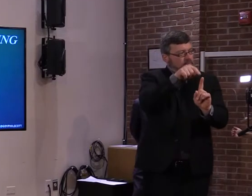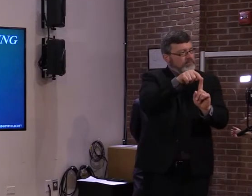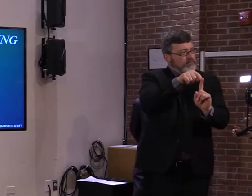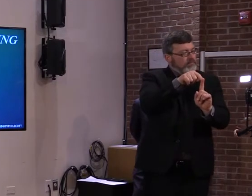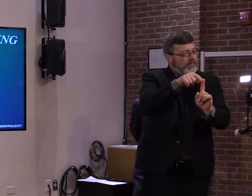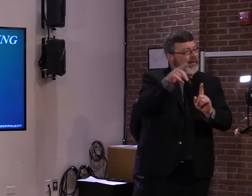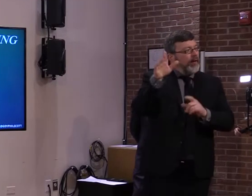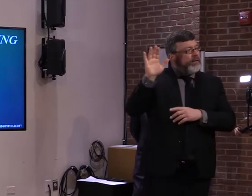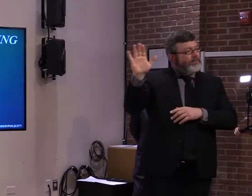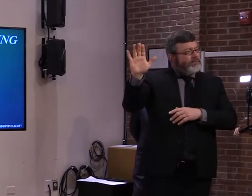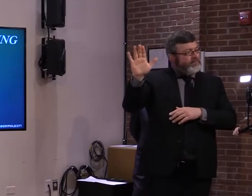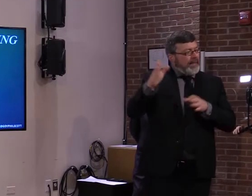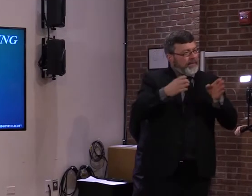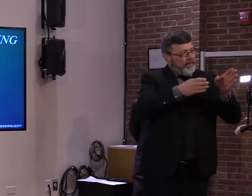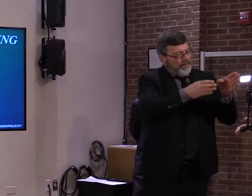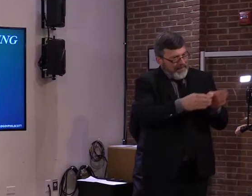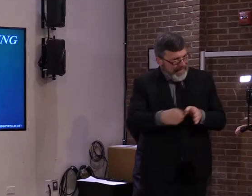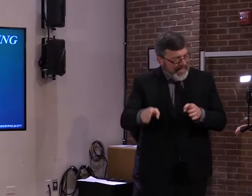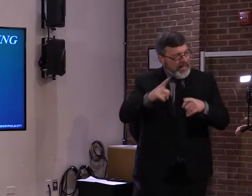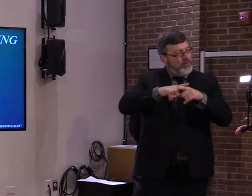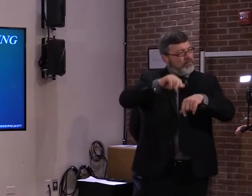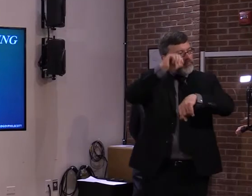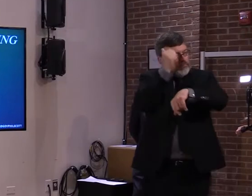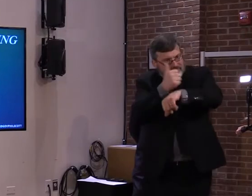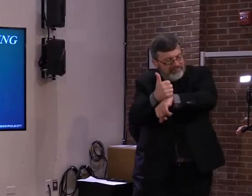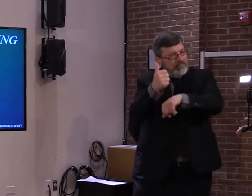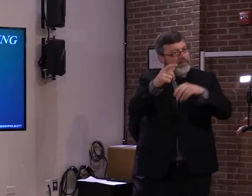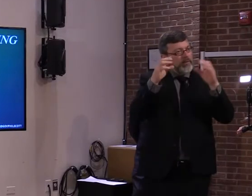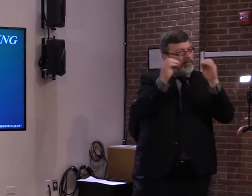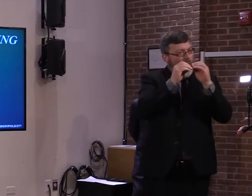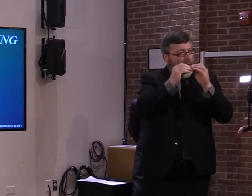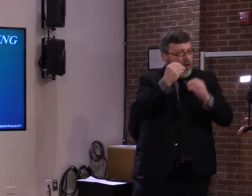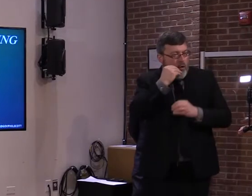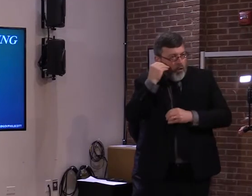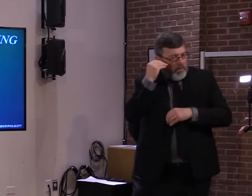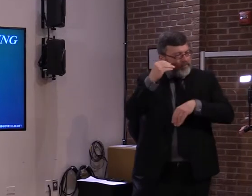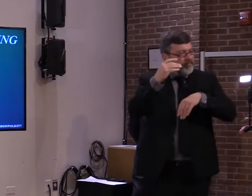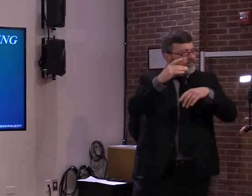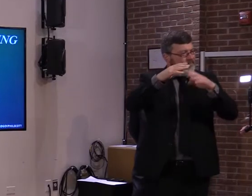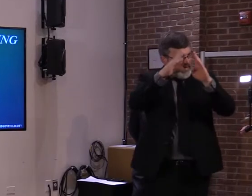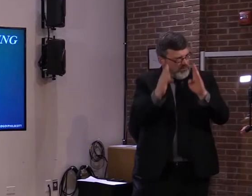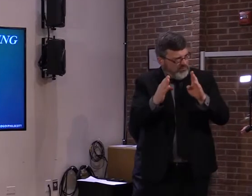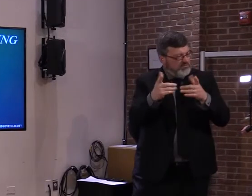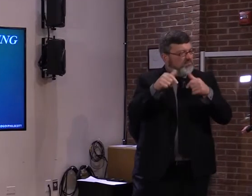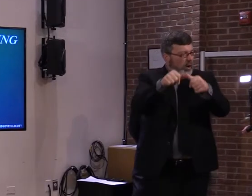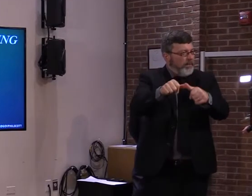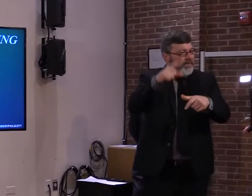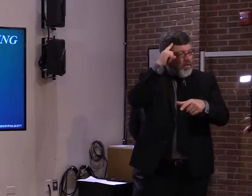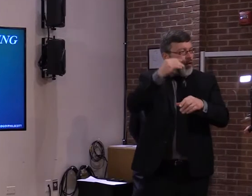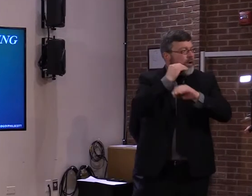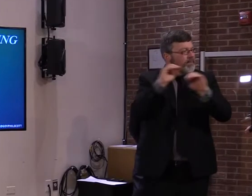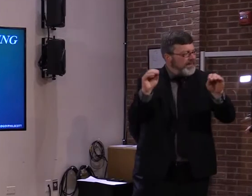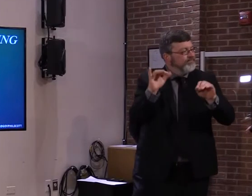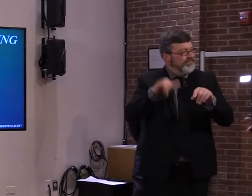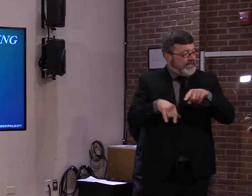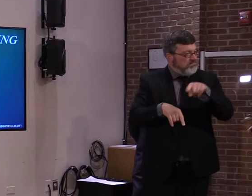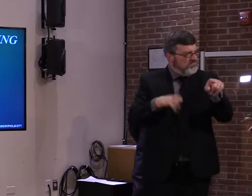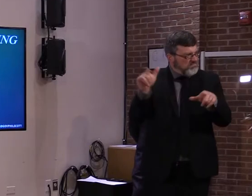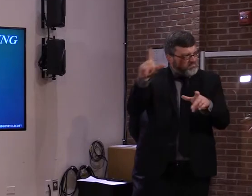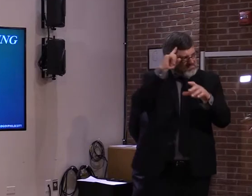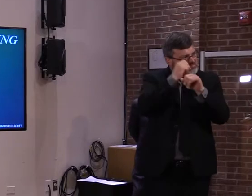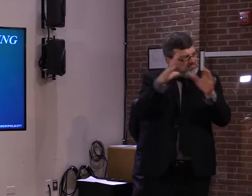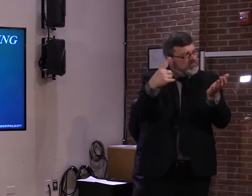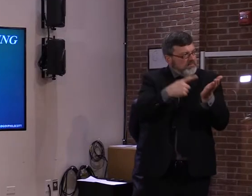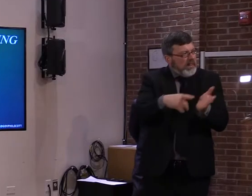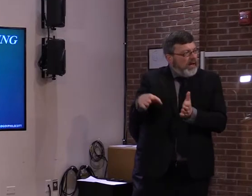I gather that's really the centerpiece of this, build new housing and provide new housing. I'm going to play devil's advocate